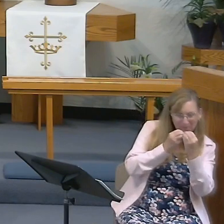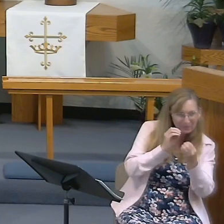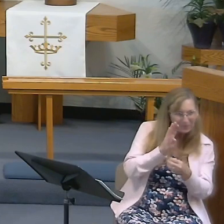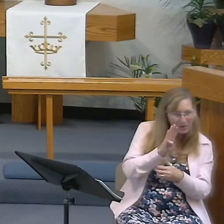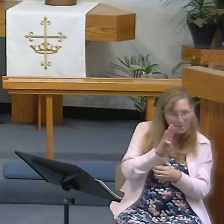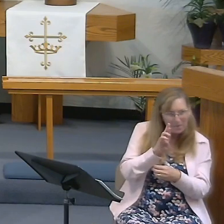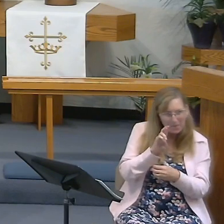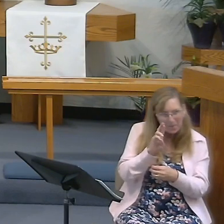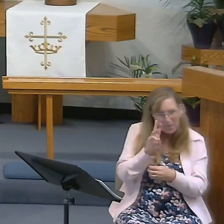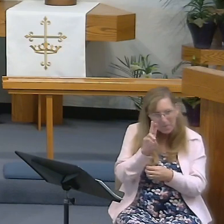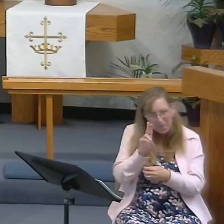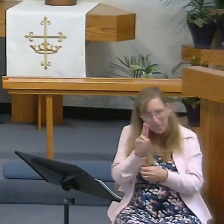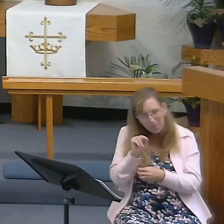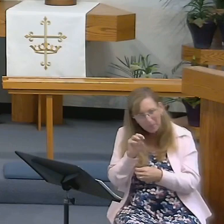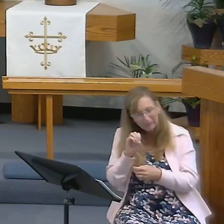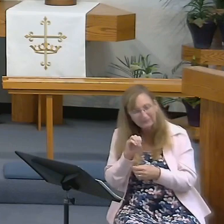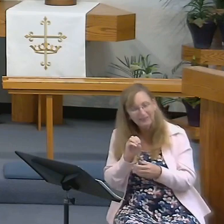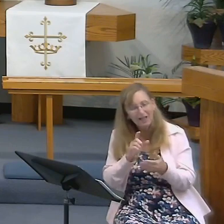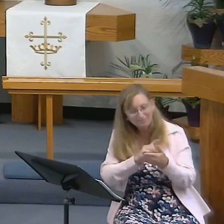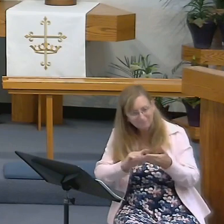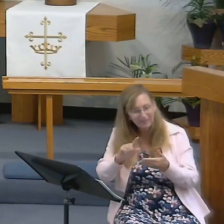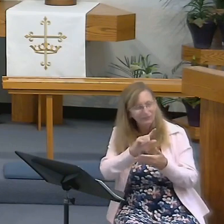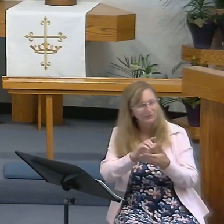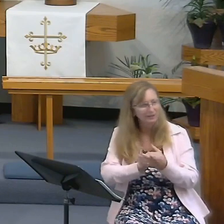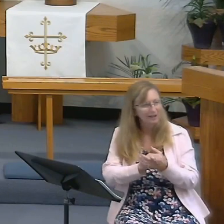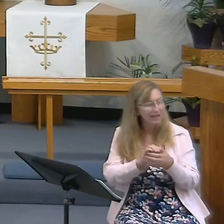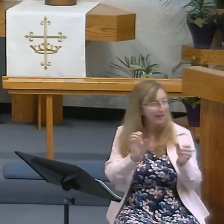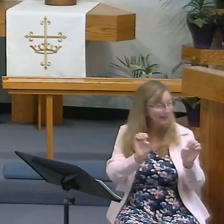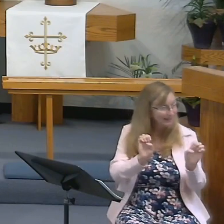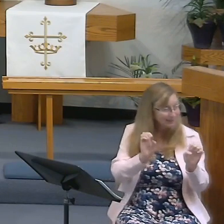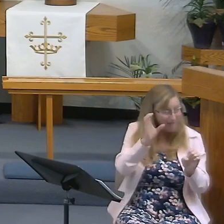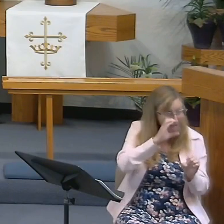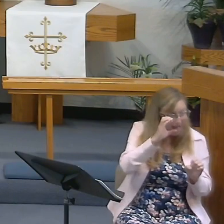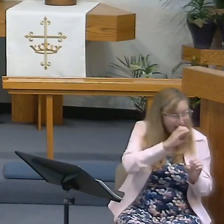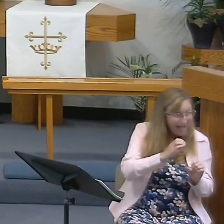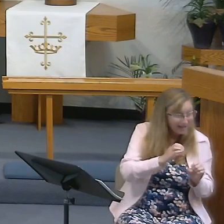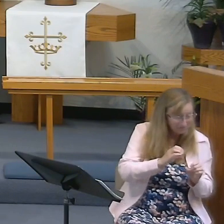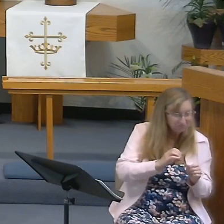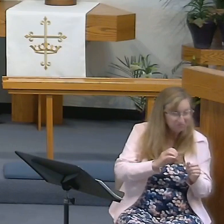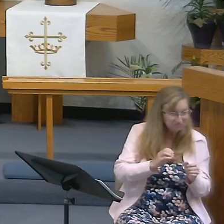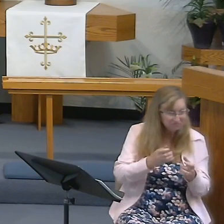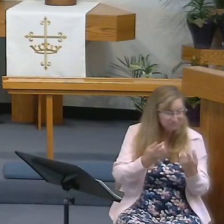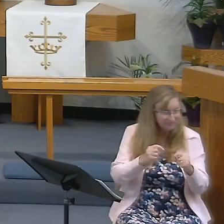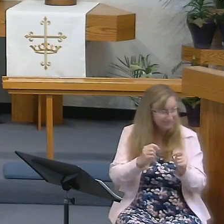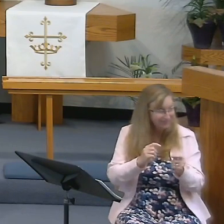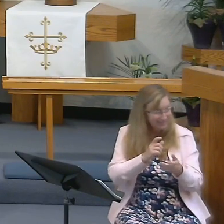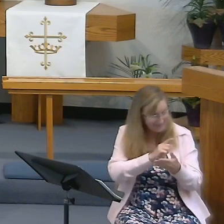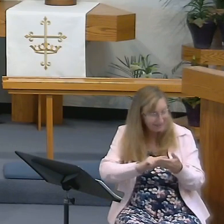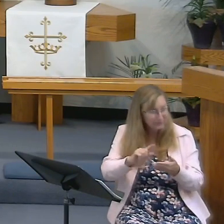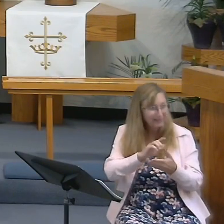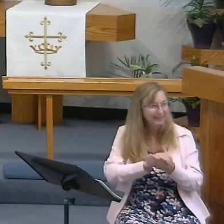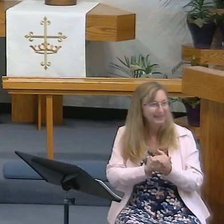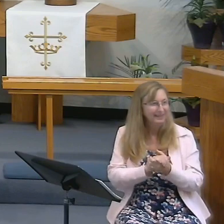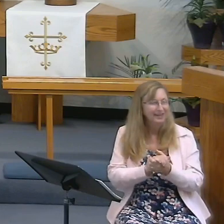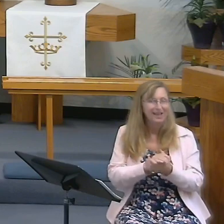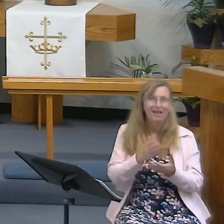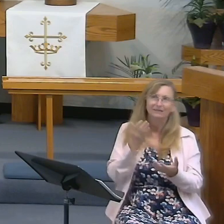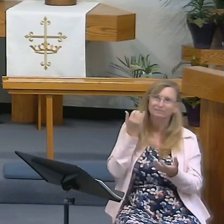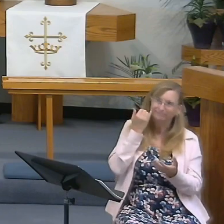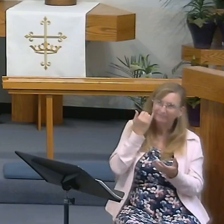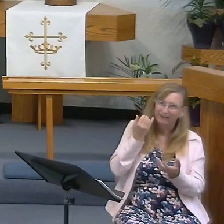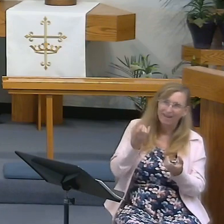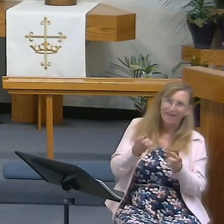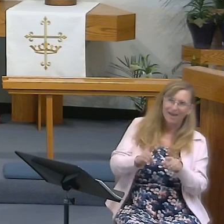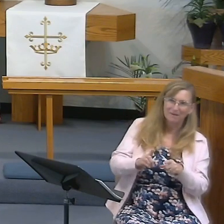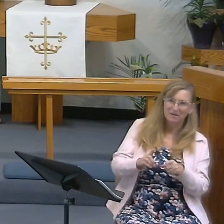Also, the Easter egg hunt, we're going to try again on that next Sunday. And if I happen to miss one of your